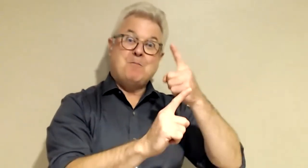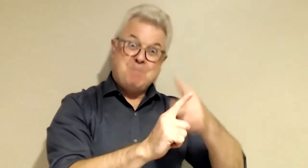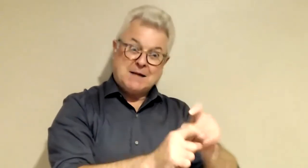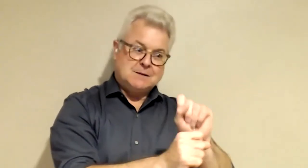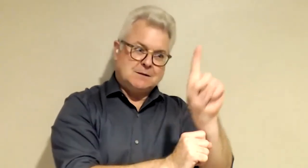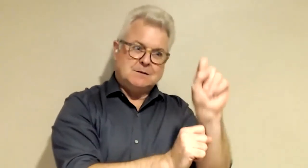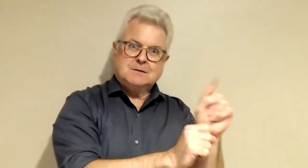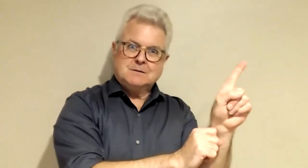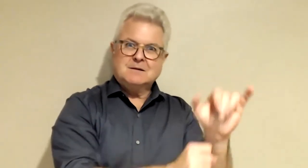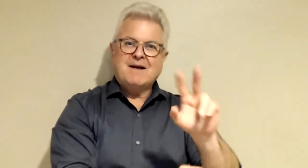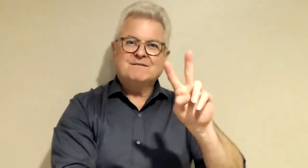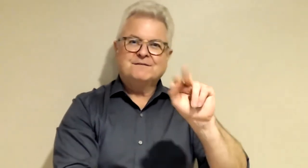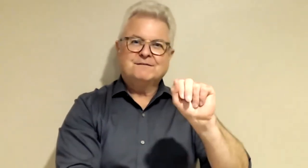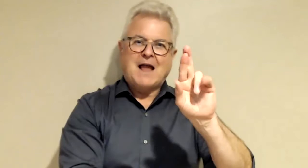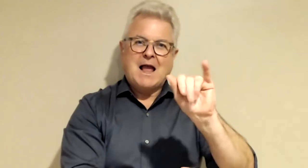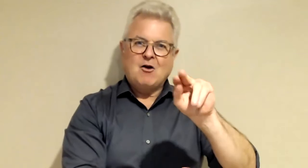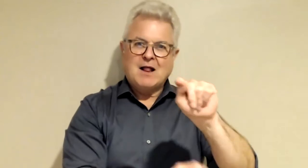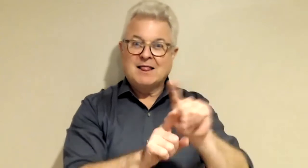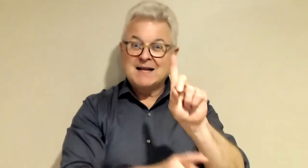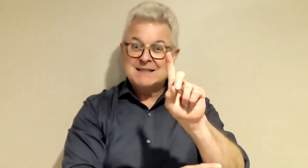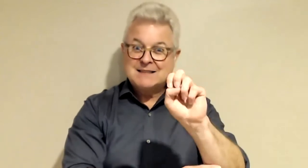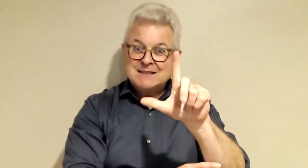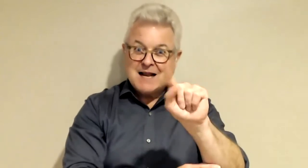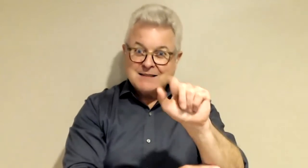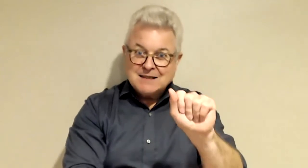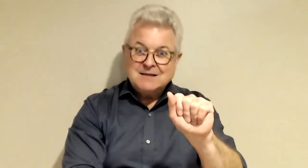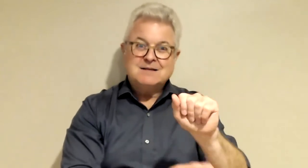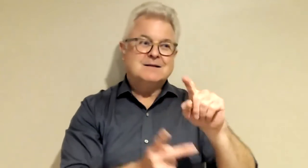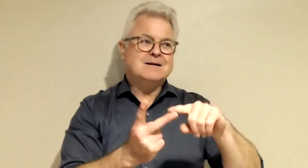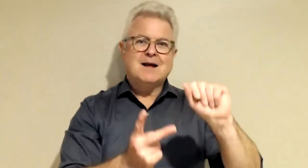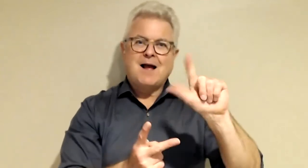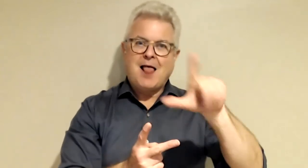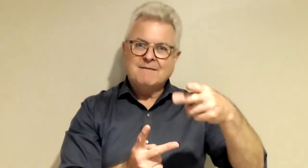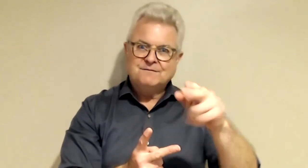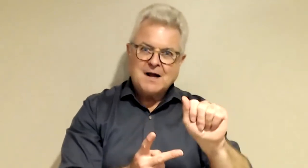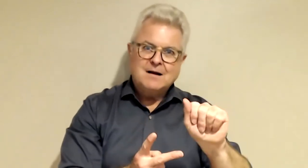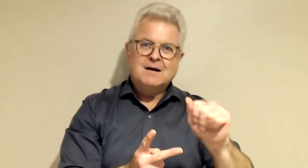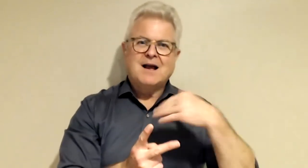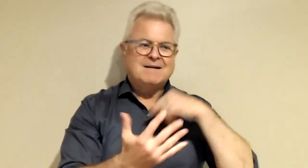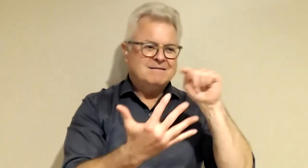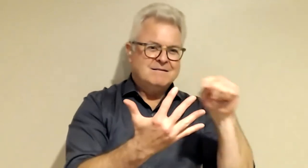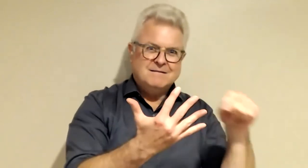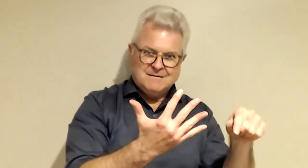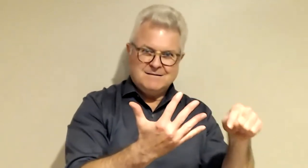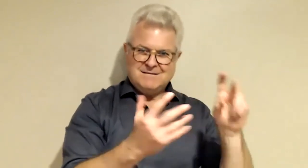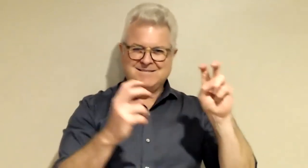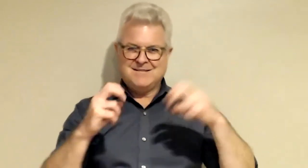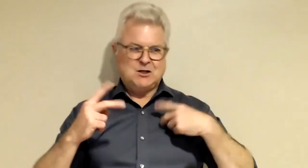virus that's going on. Plus now with the COVID, we have the regular COVID-19 and the Delta variant. And so they're